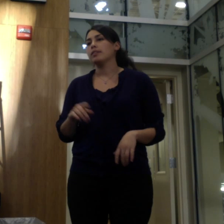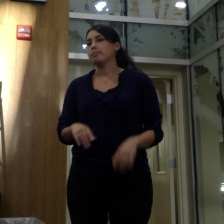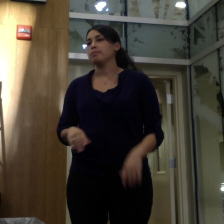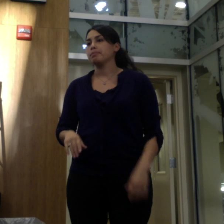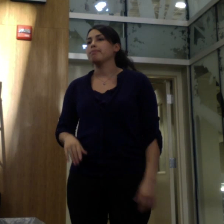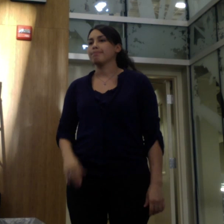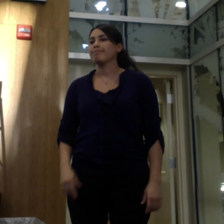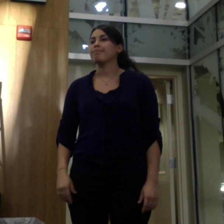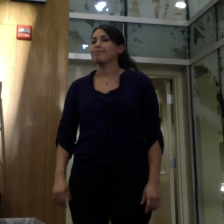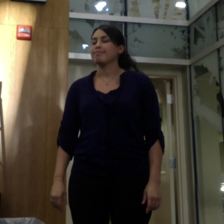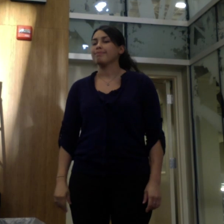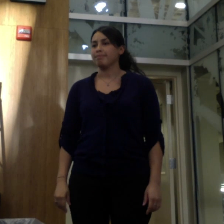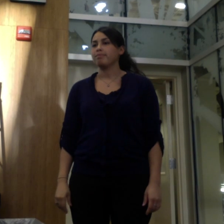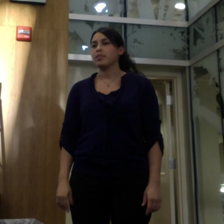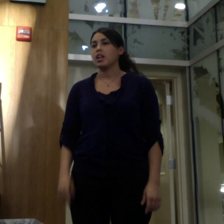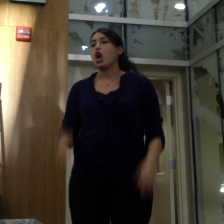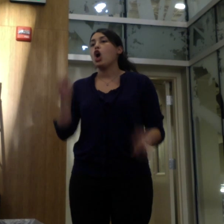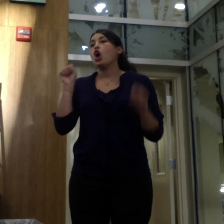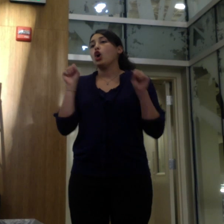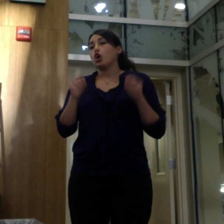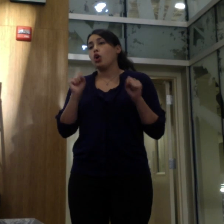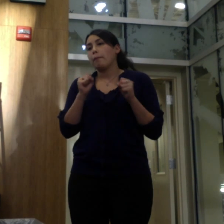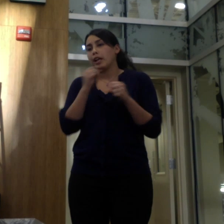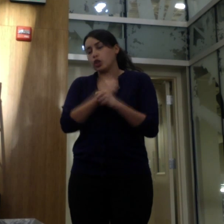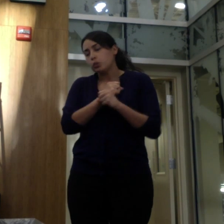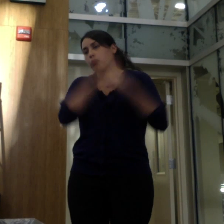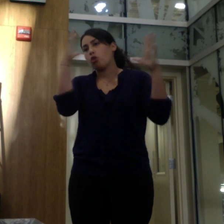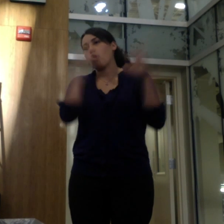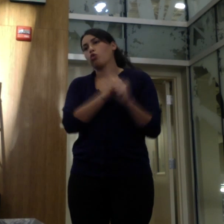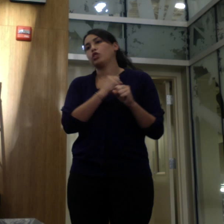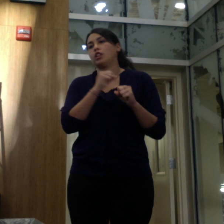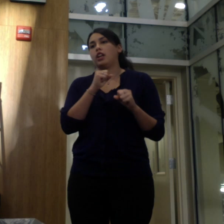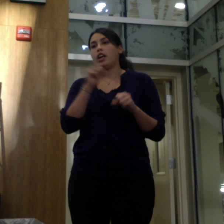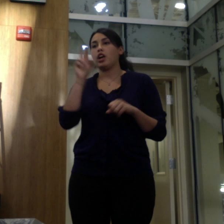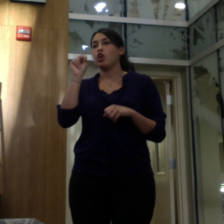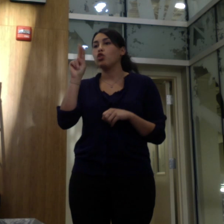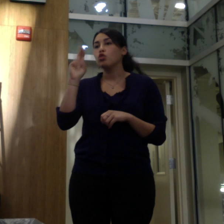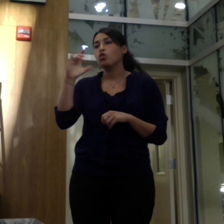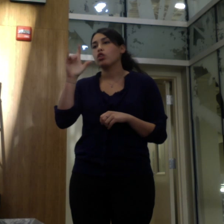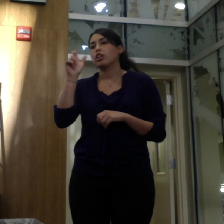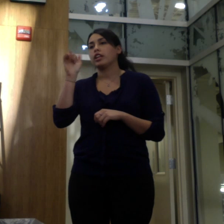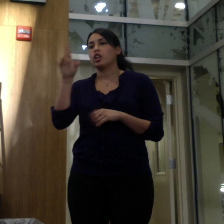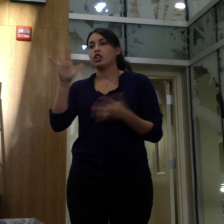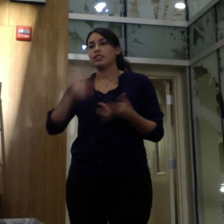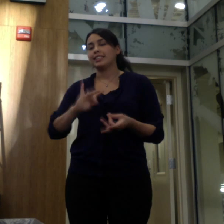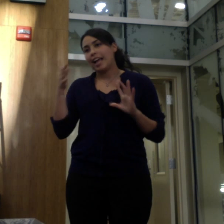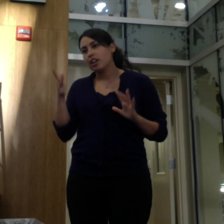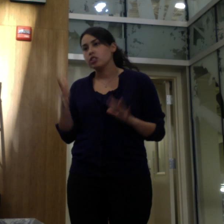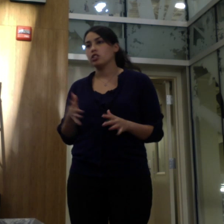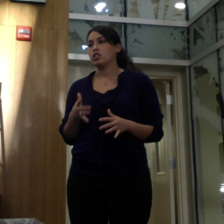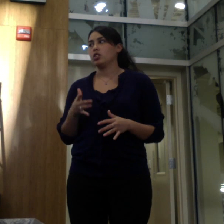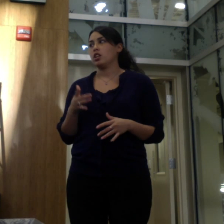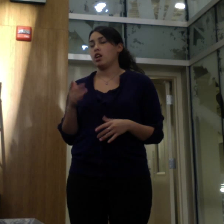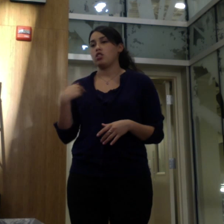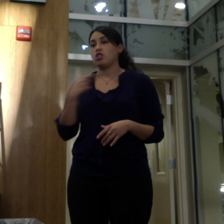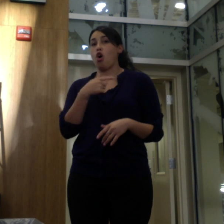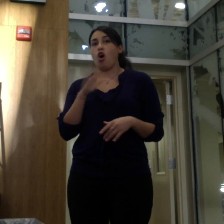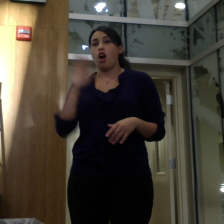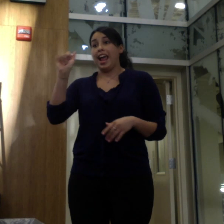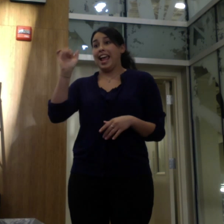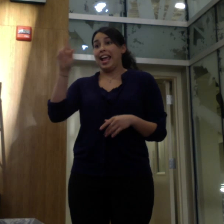chemical, could be an explosion, could be a nuclear disaster in which our air is